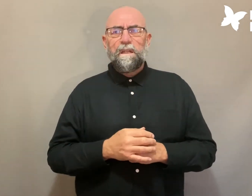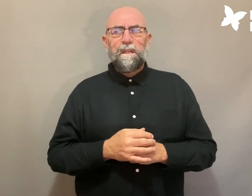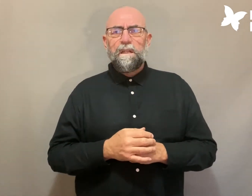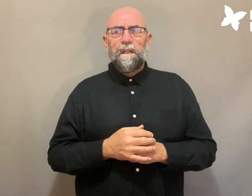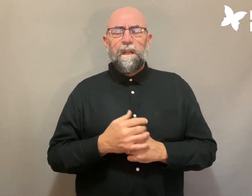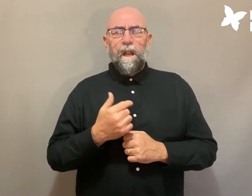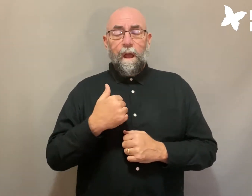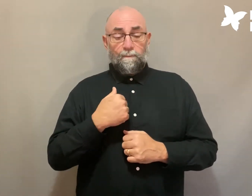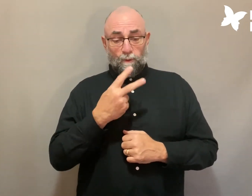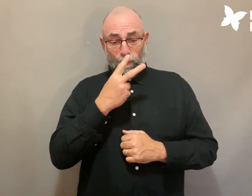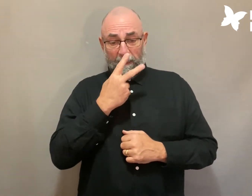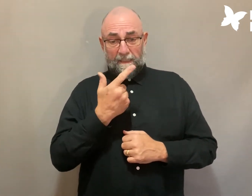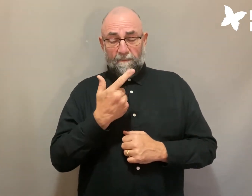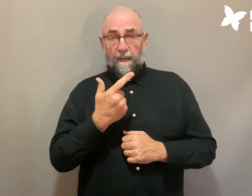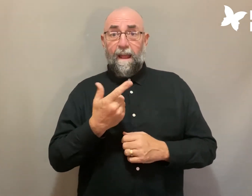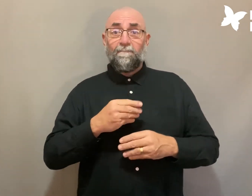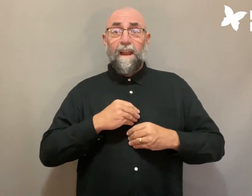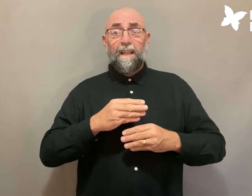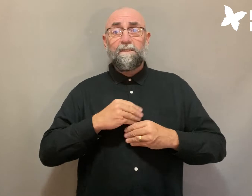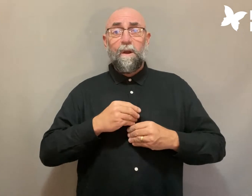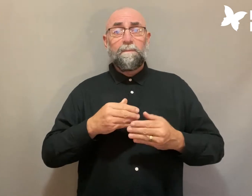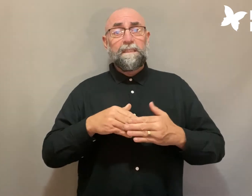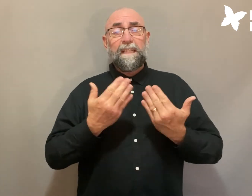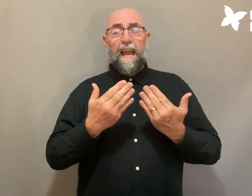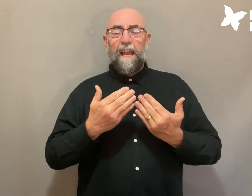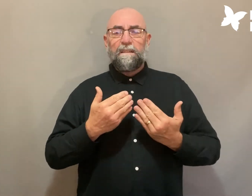I'm 27 and Valentine's Day to me still sucks.